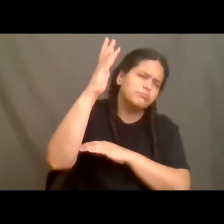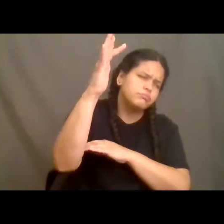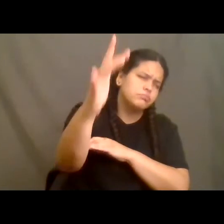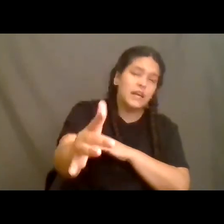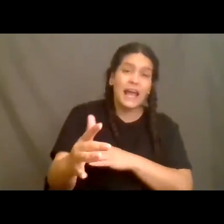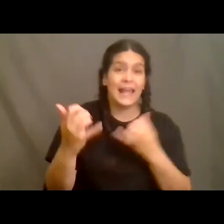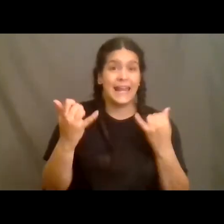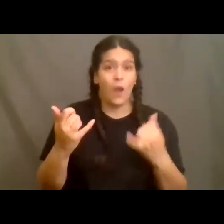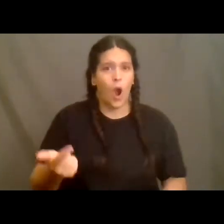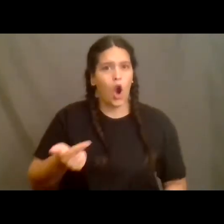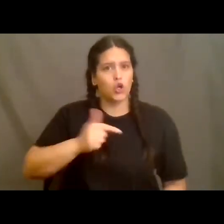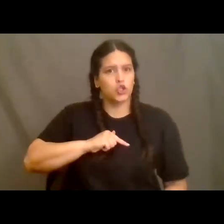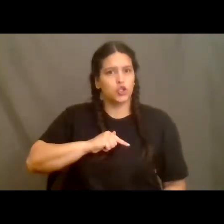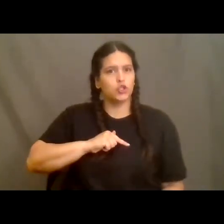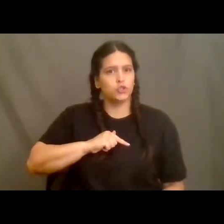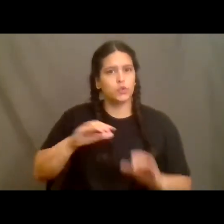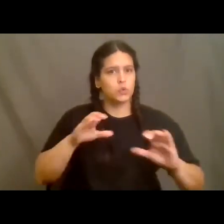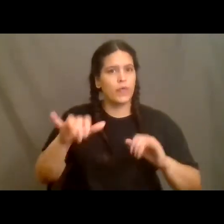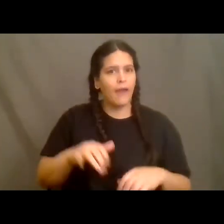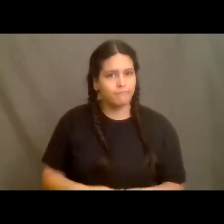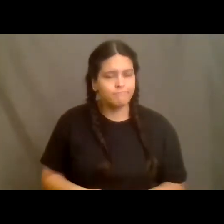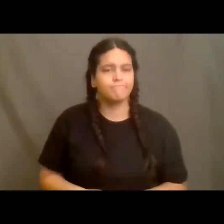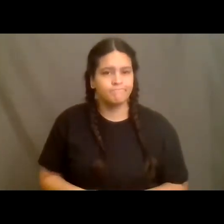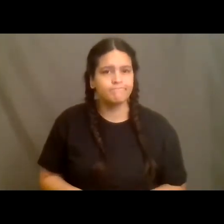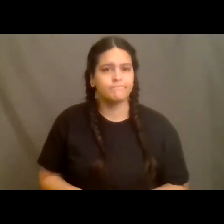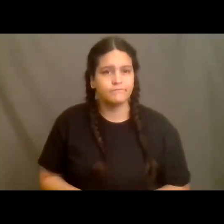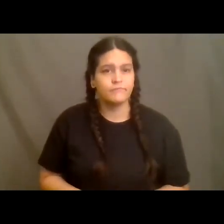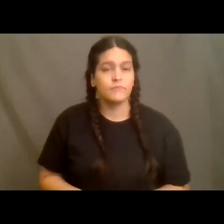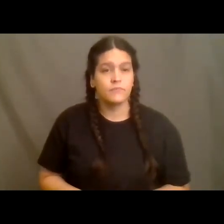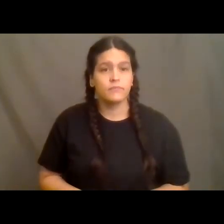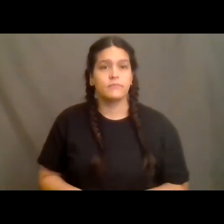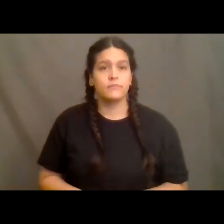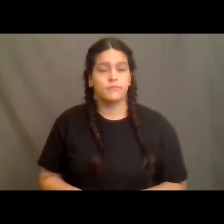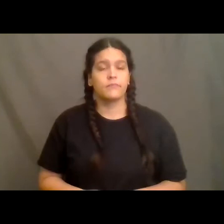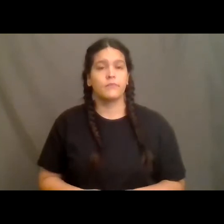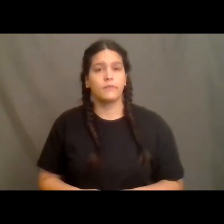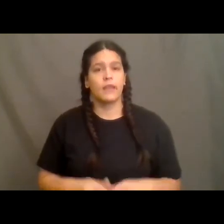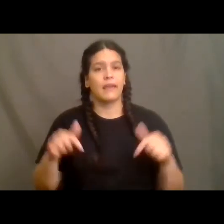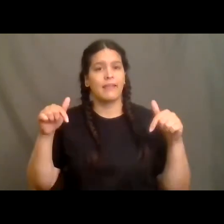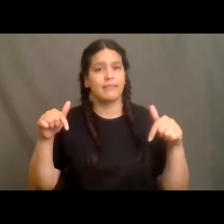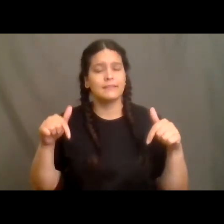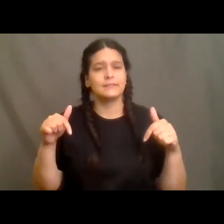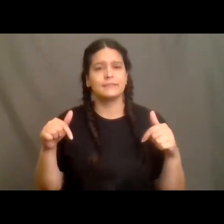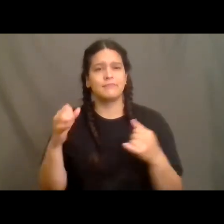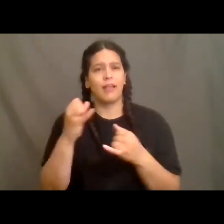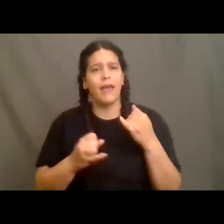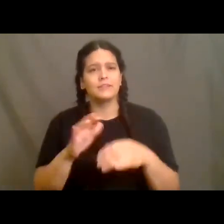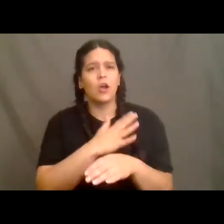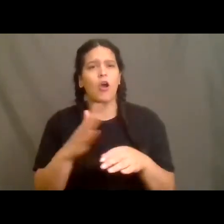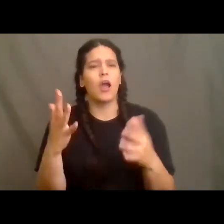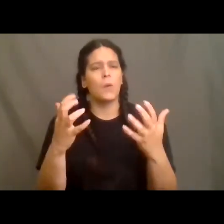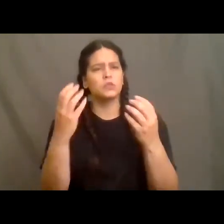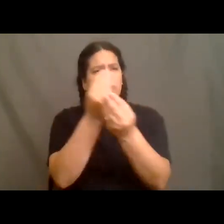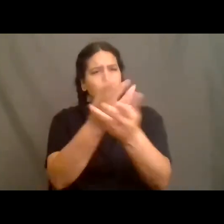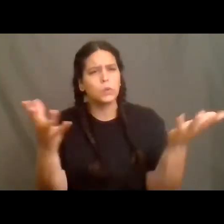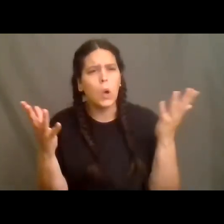today to do that. And as I closed out with this song, I just want to leave you all with not only